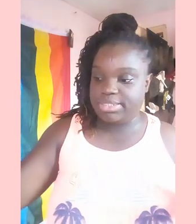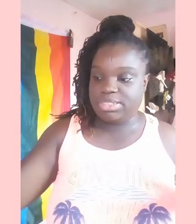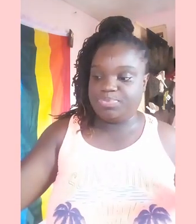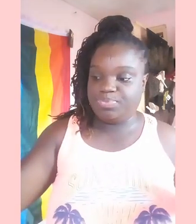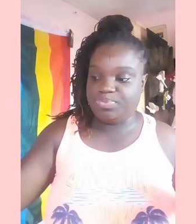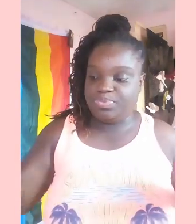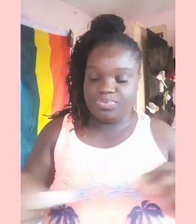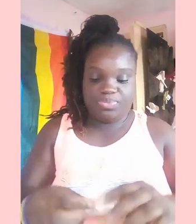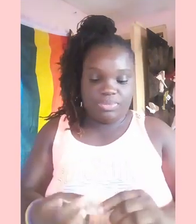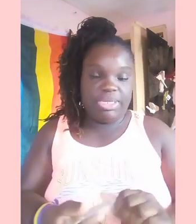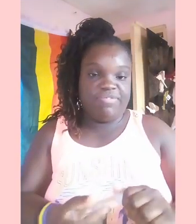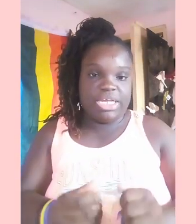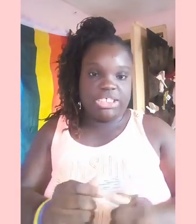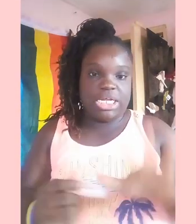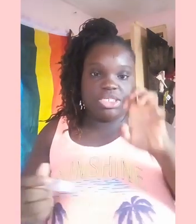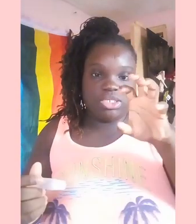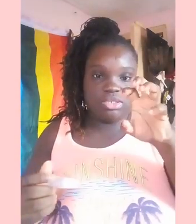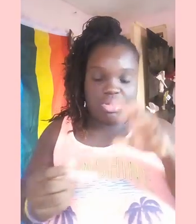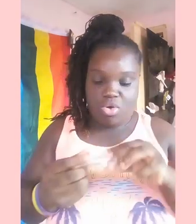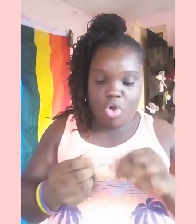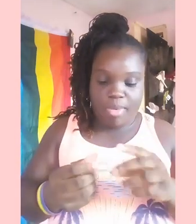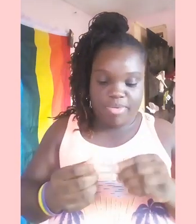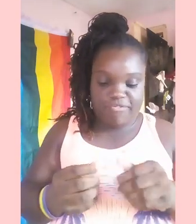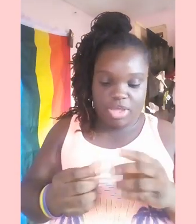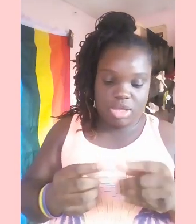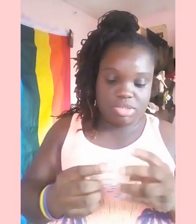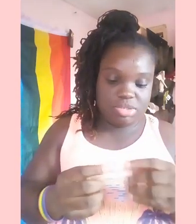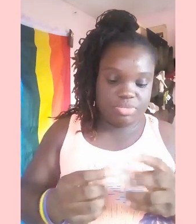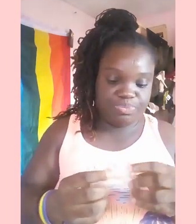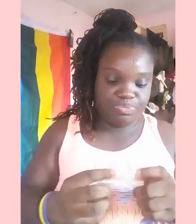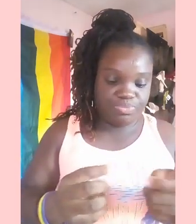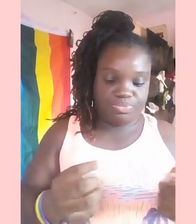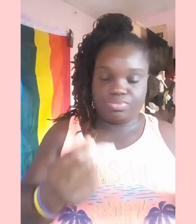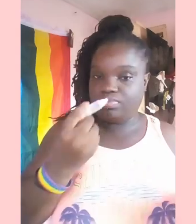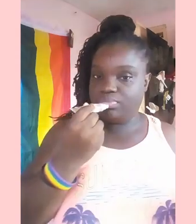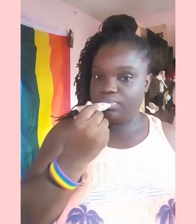right? Let me give you a chance to warm up your fingers.